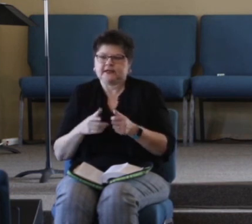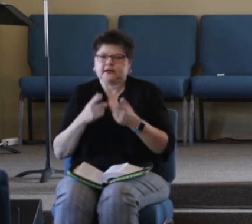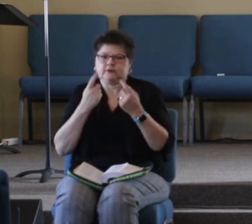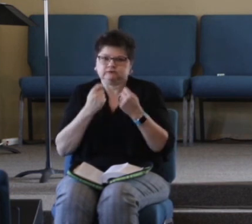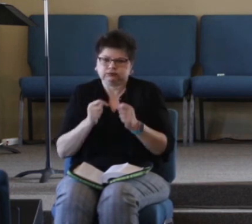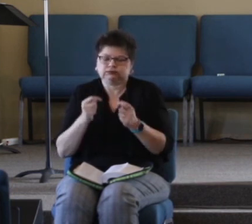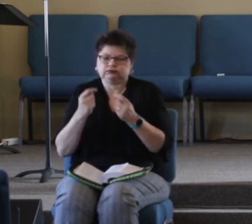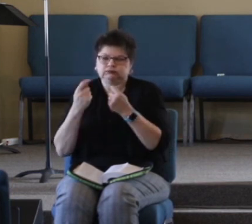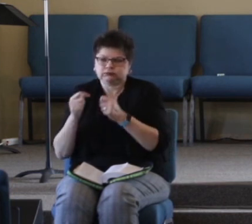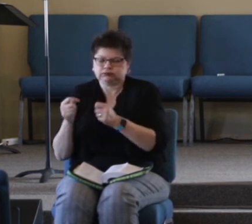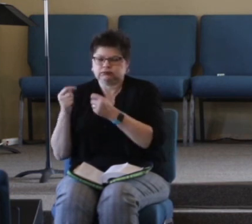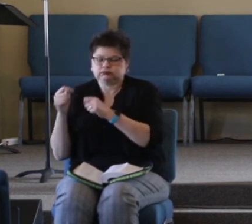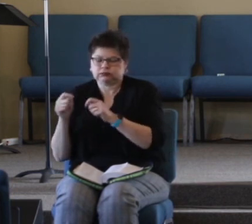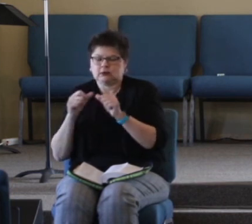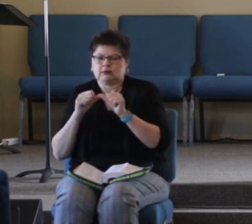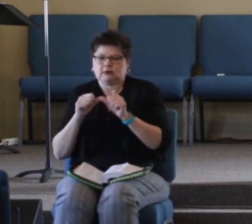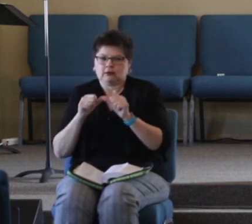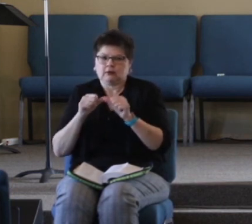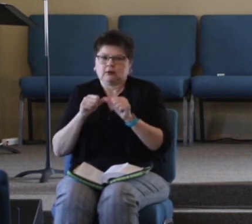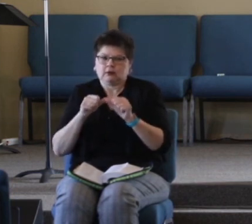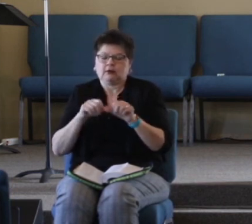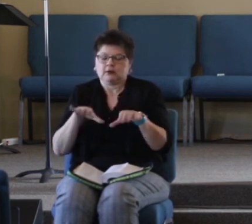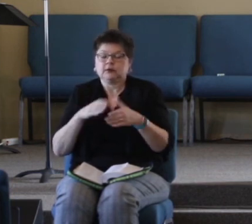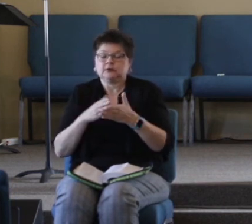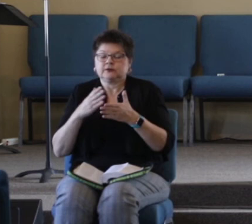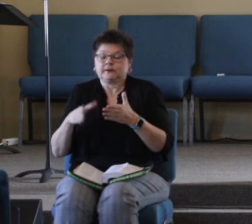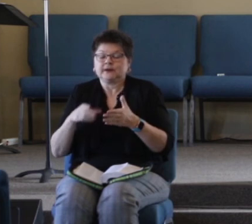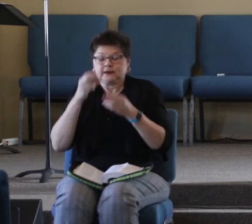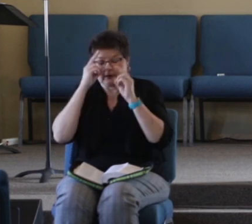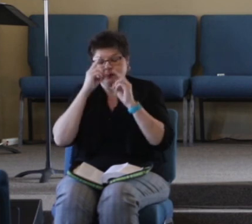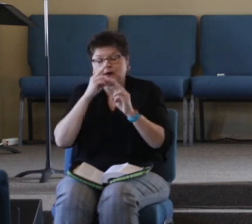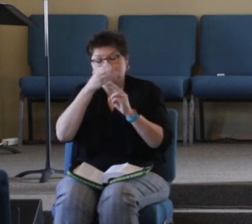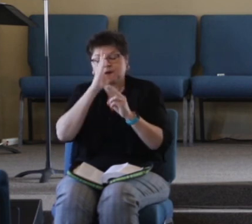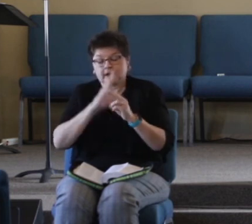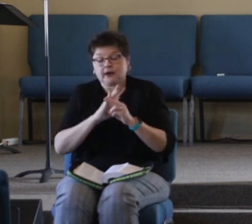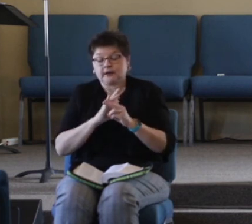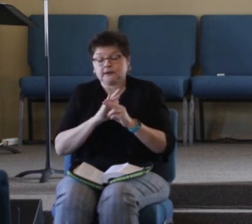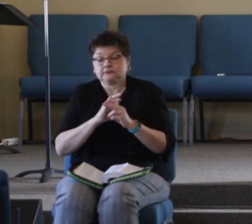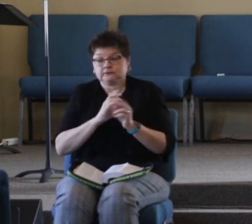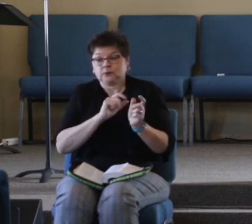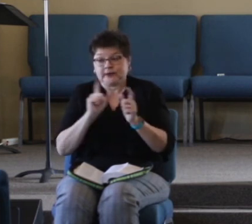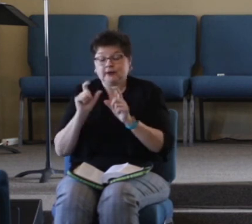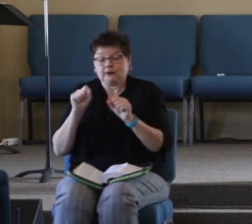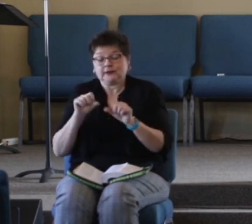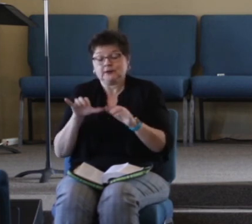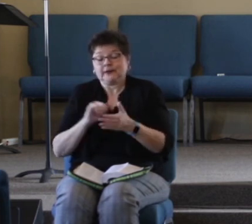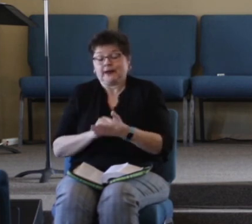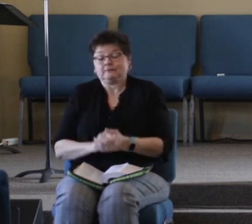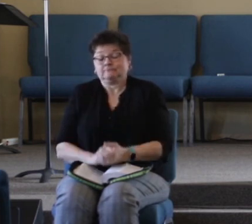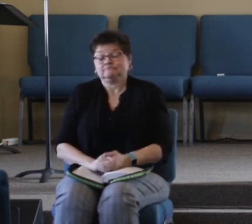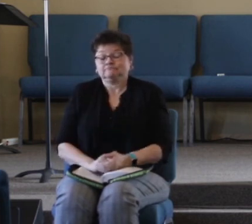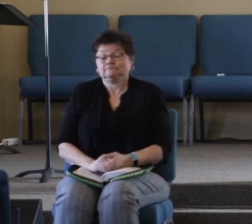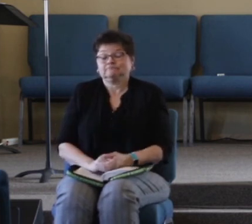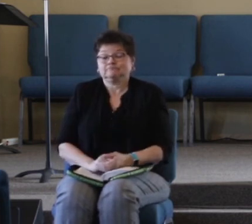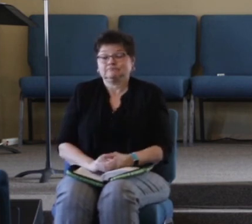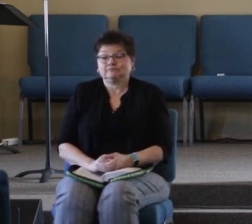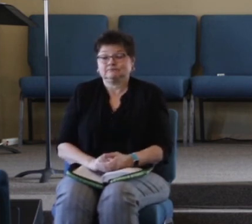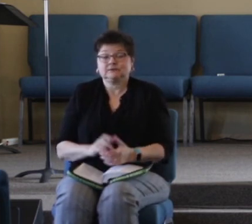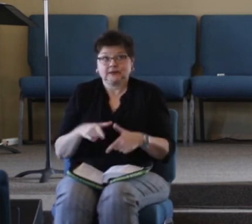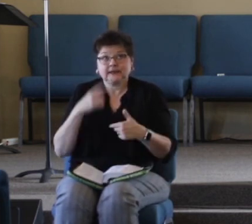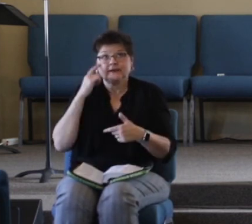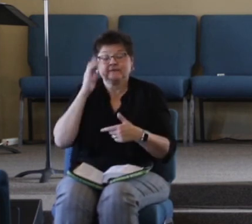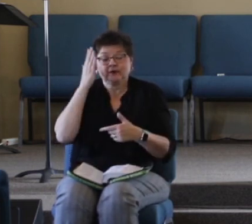something that would honor God. We all get to make that choice, to live for